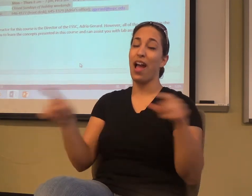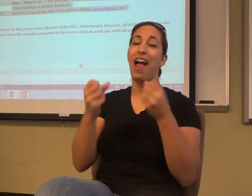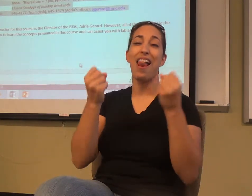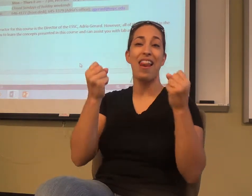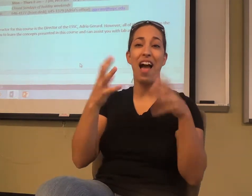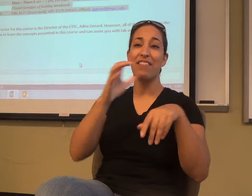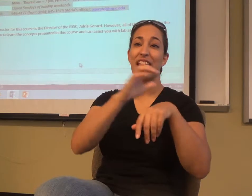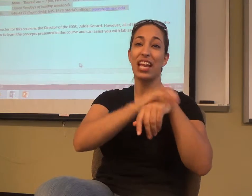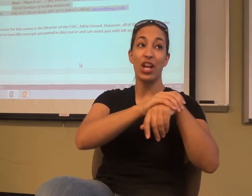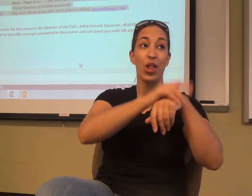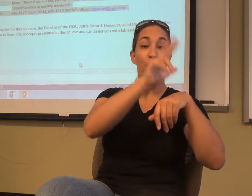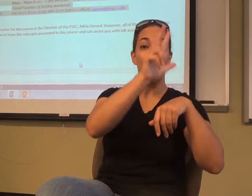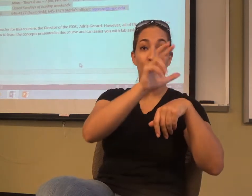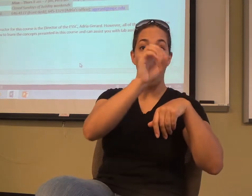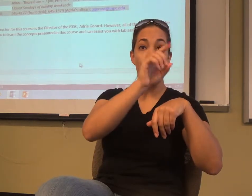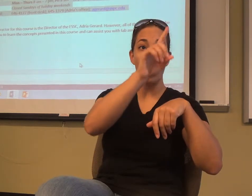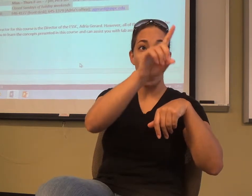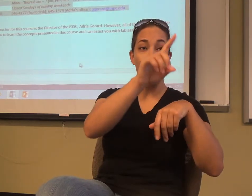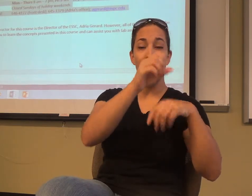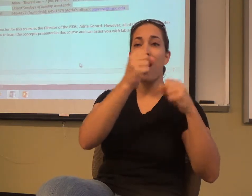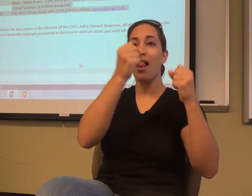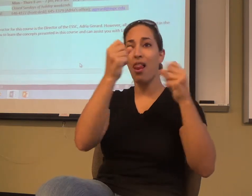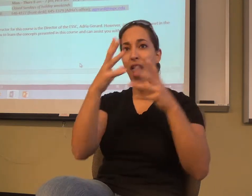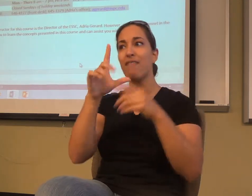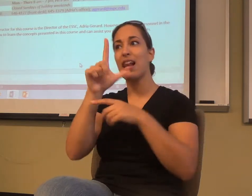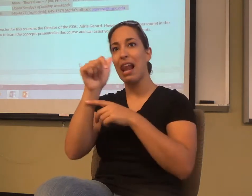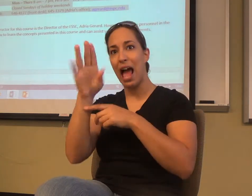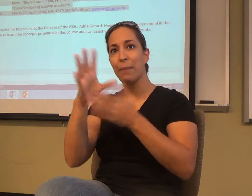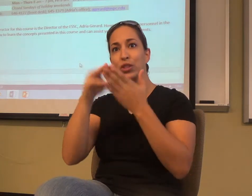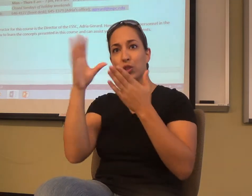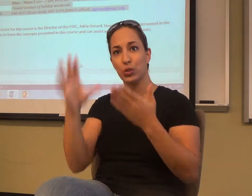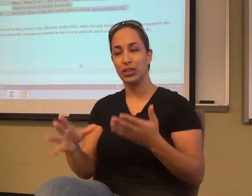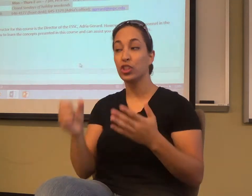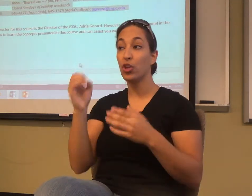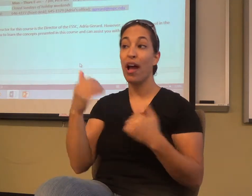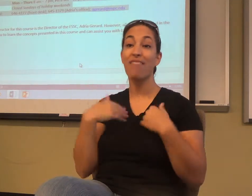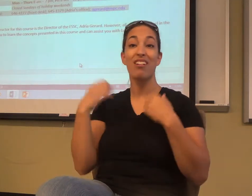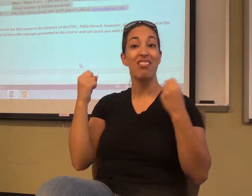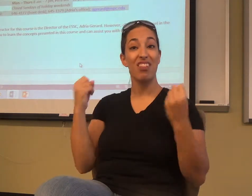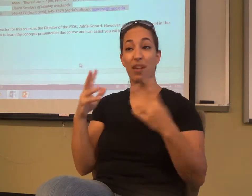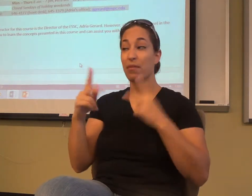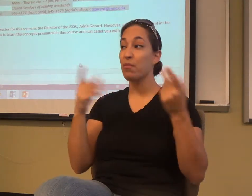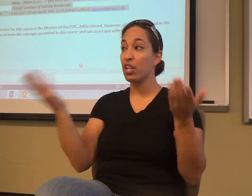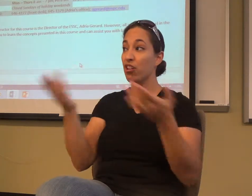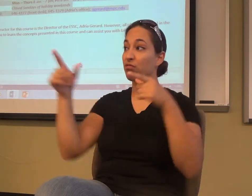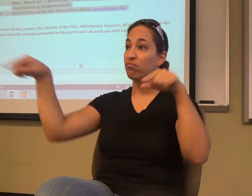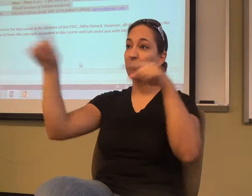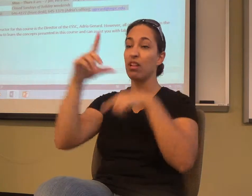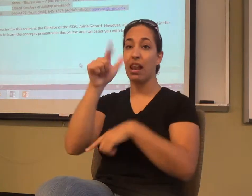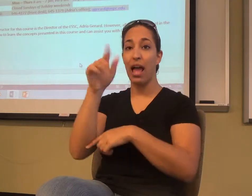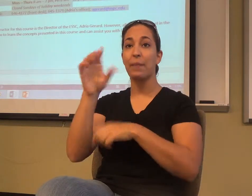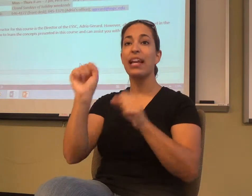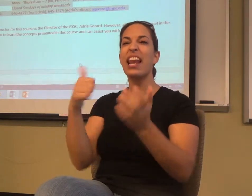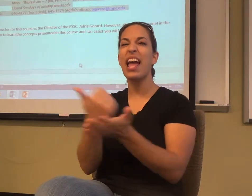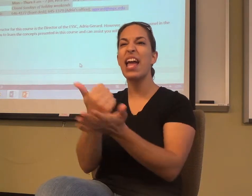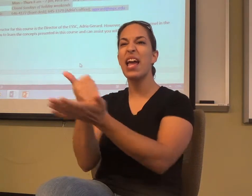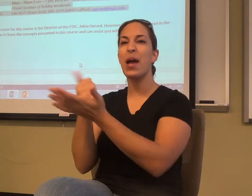lab students. So we have a lot of people here in the lab that can help you from day to day as you're working on your assignments. Any of the folks that you see